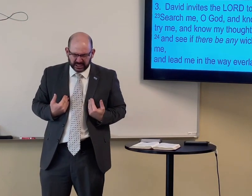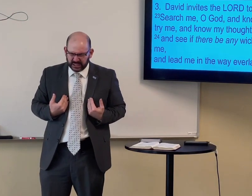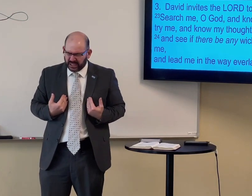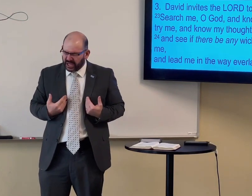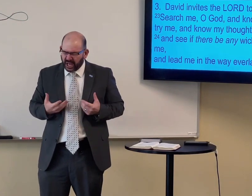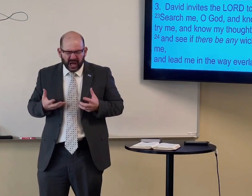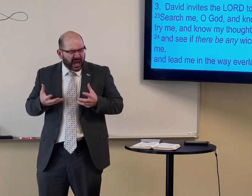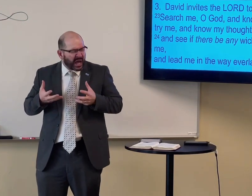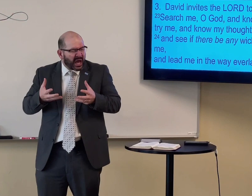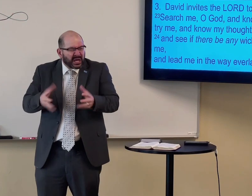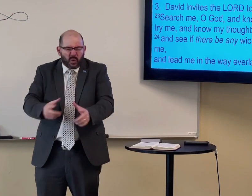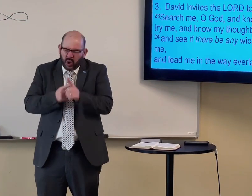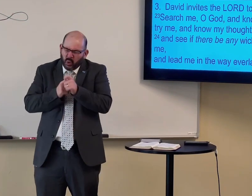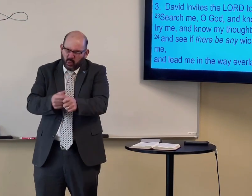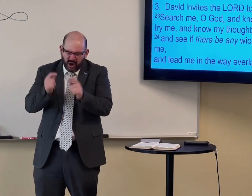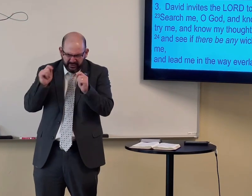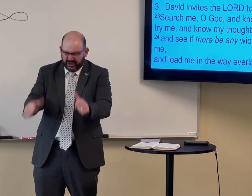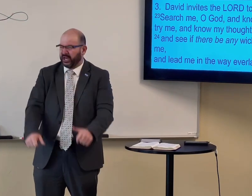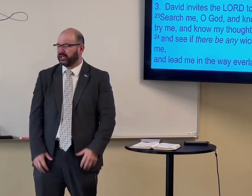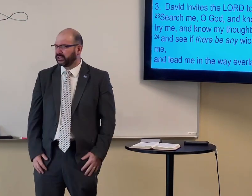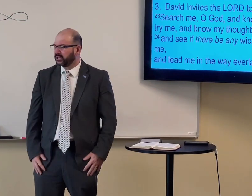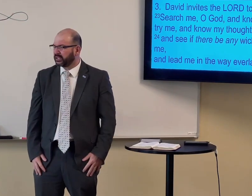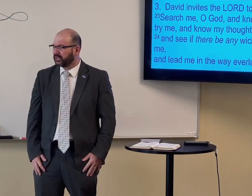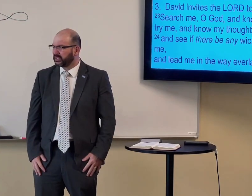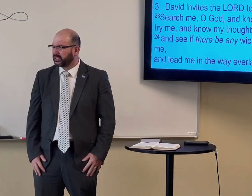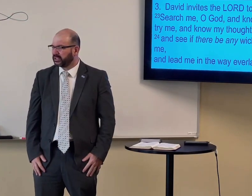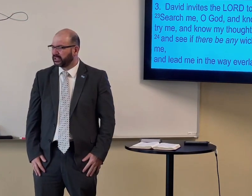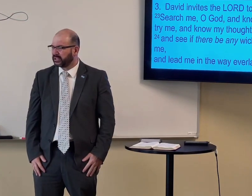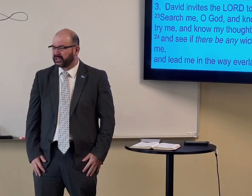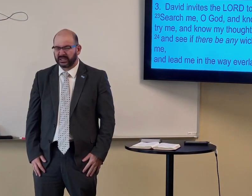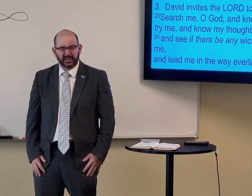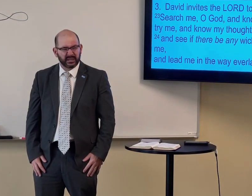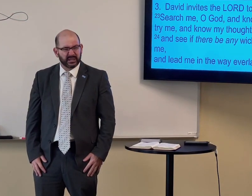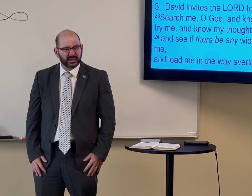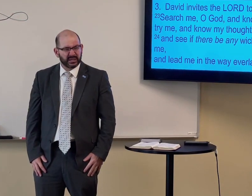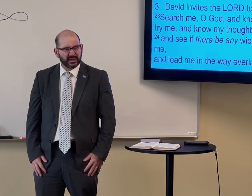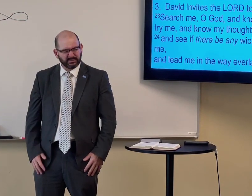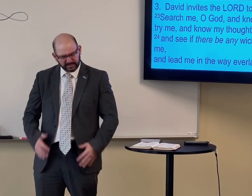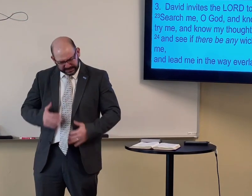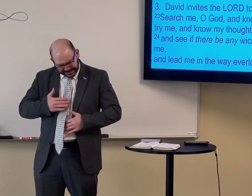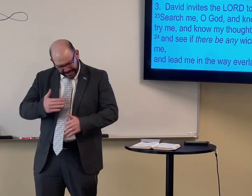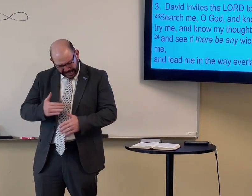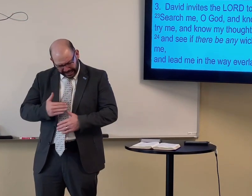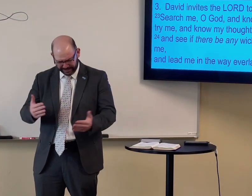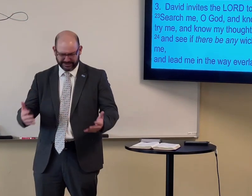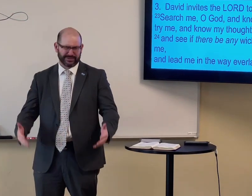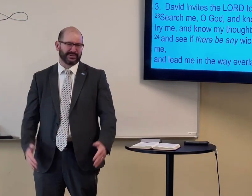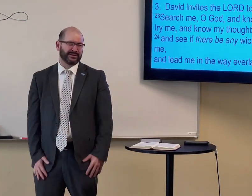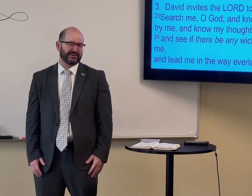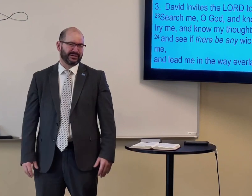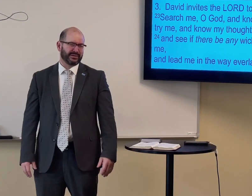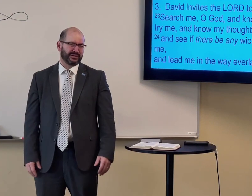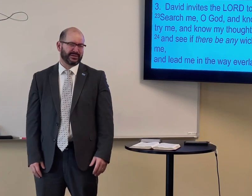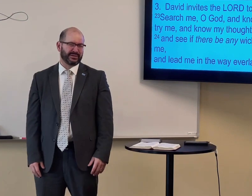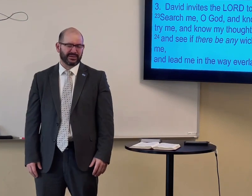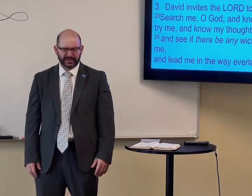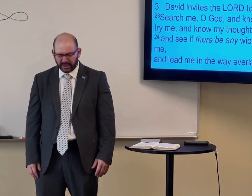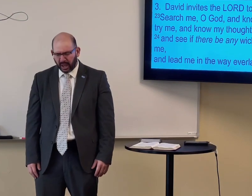tired. You don't want to do that. I don't want to run, and I don't want to run that fast. You know, it causes me to be out of